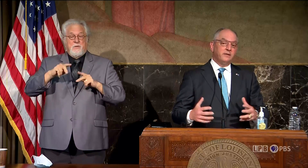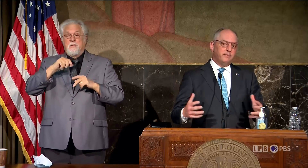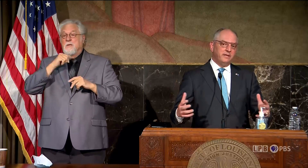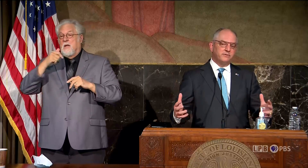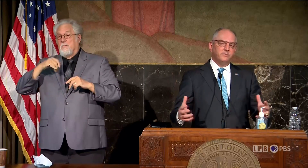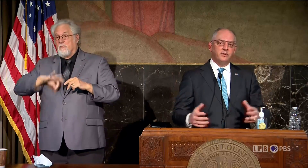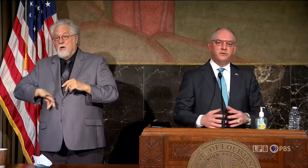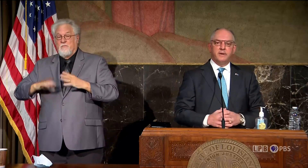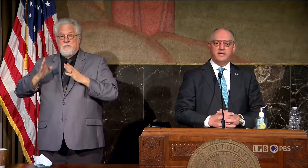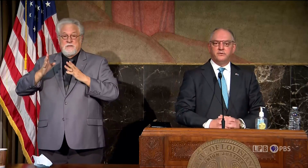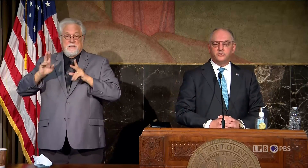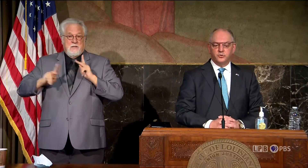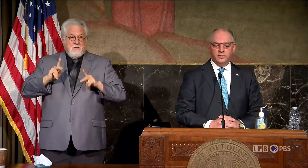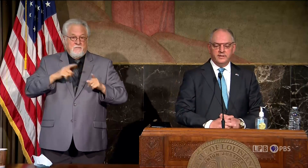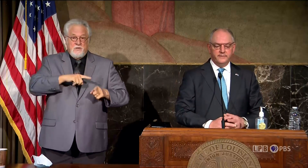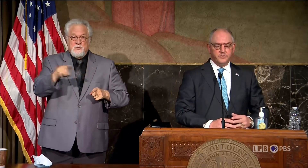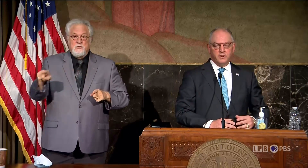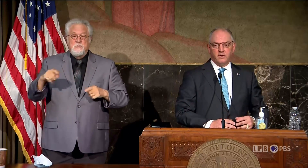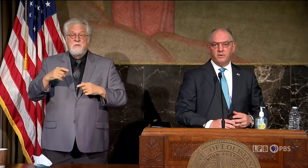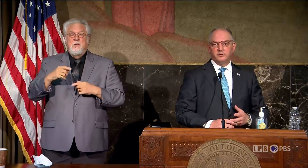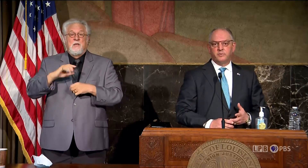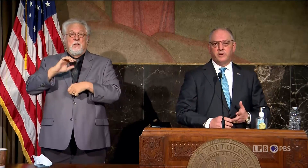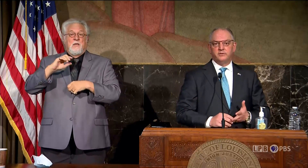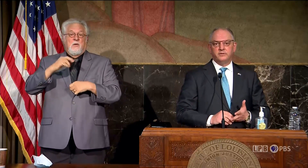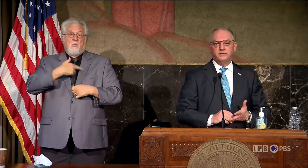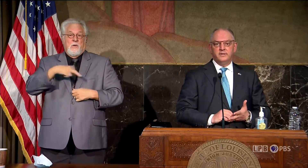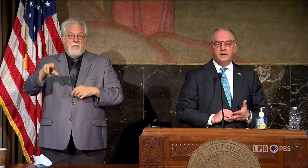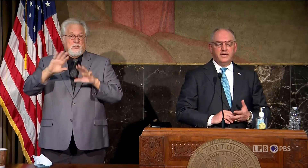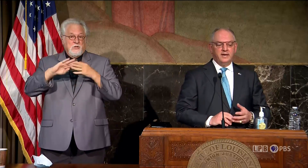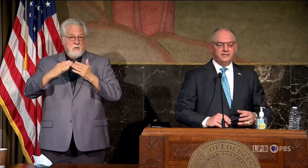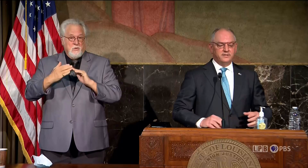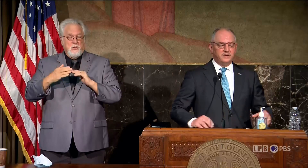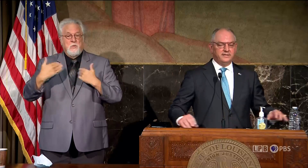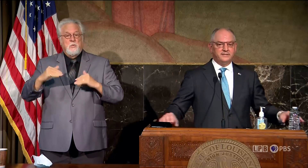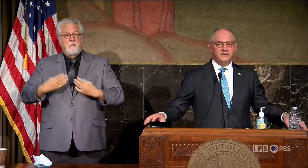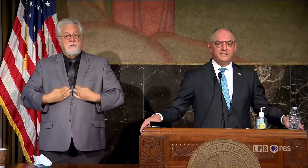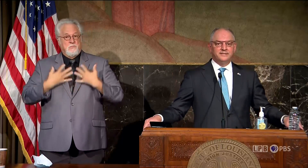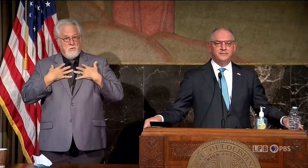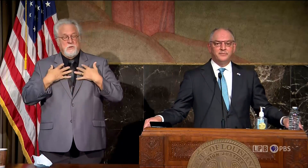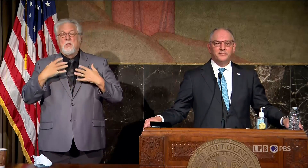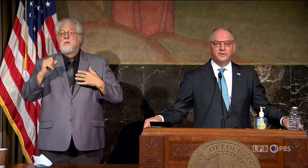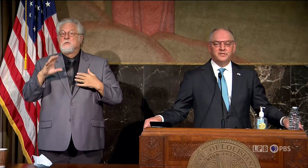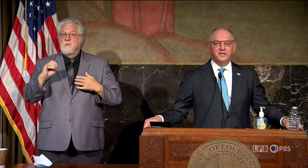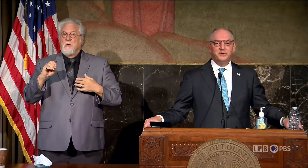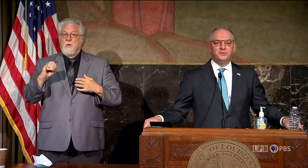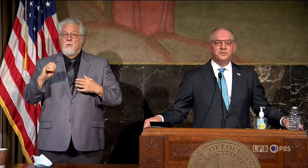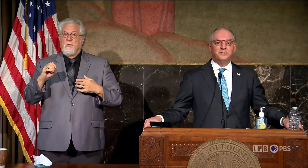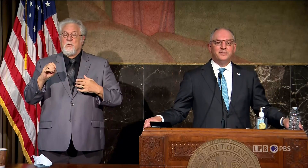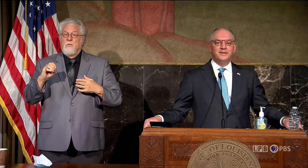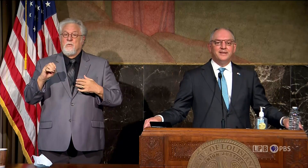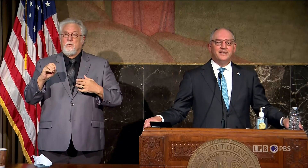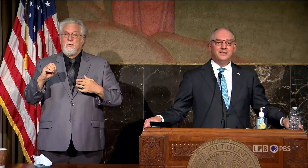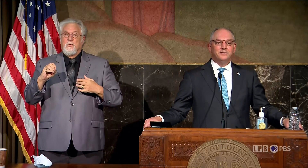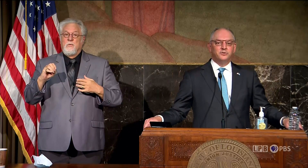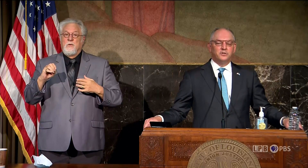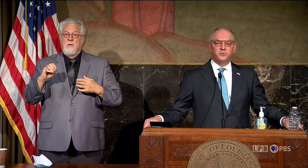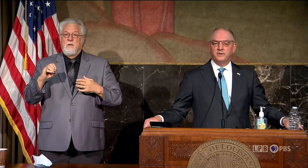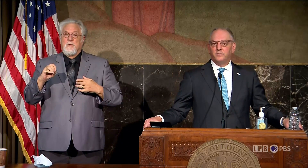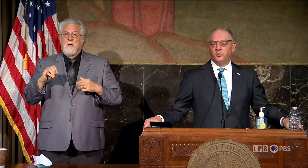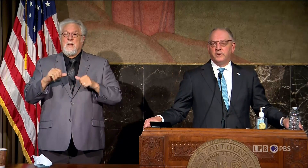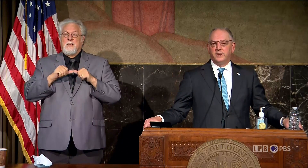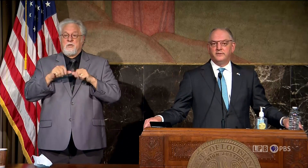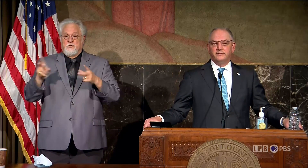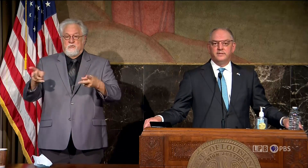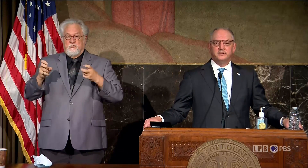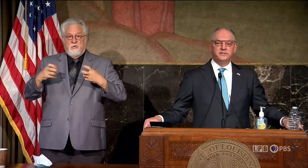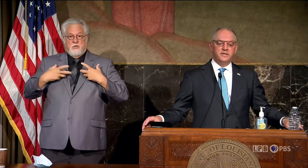the faith-based community making truly are inspirational. So let's continue to draw strength